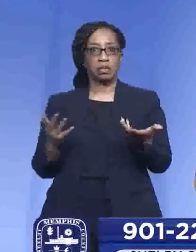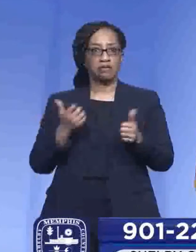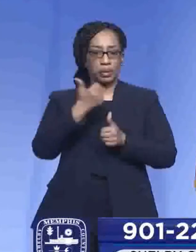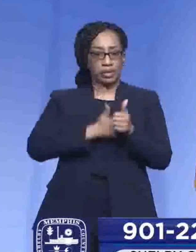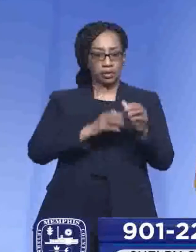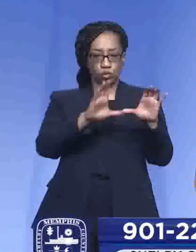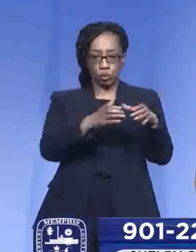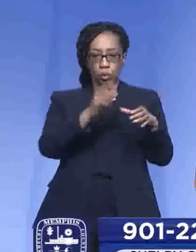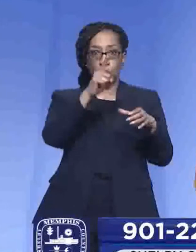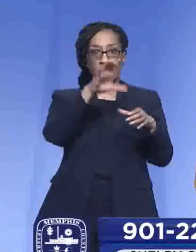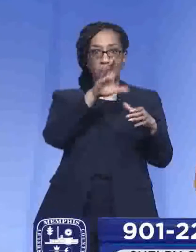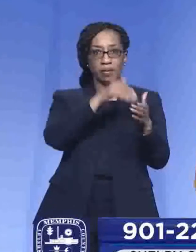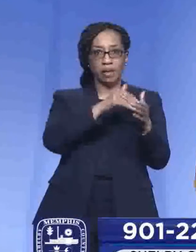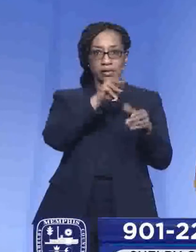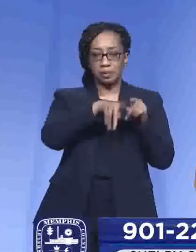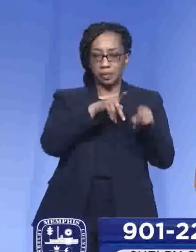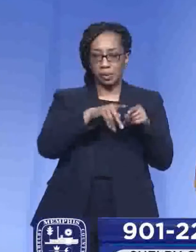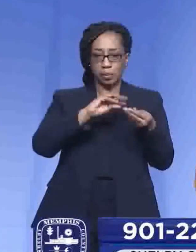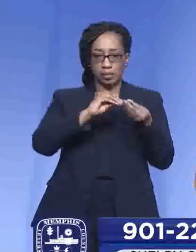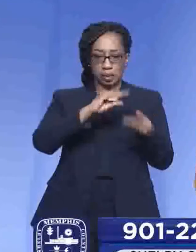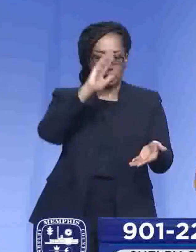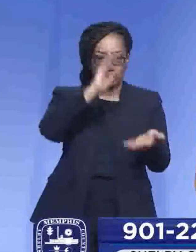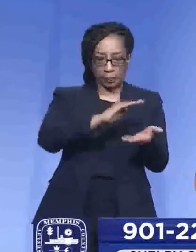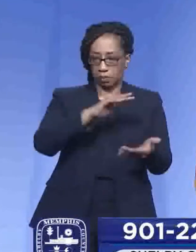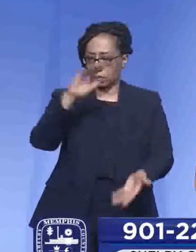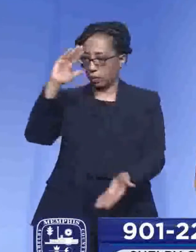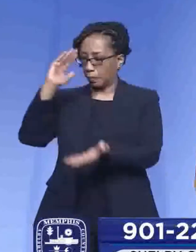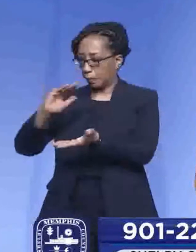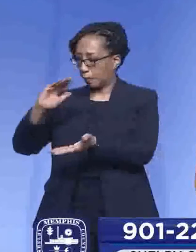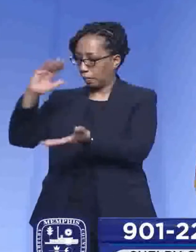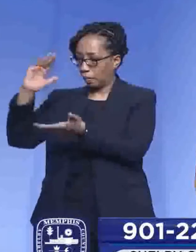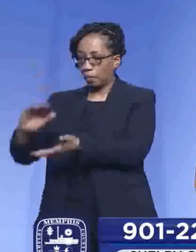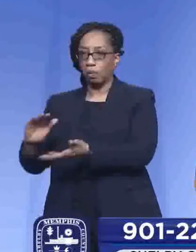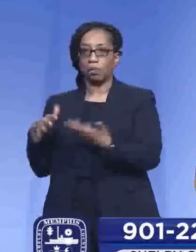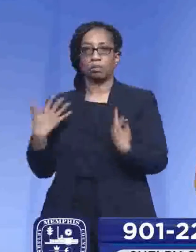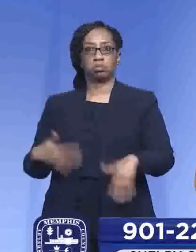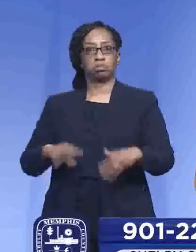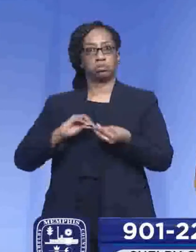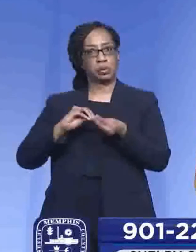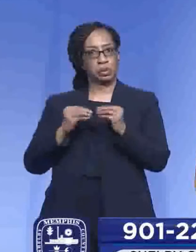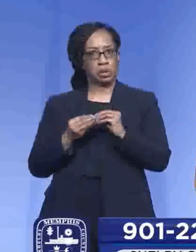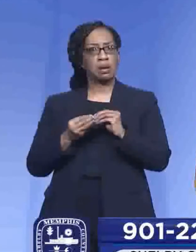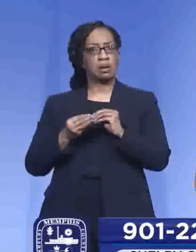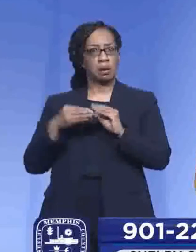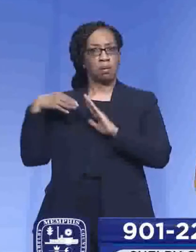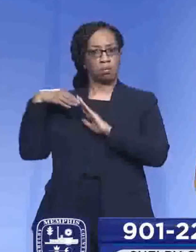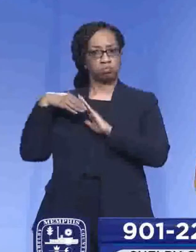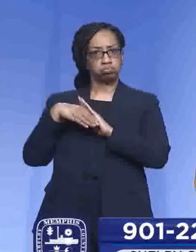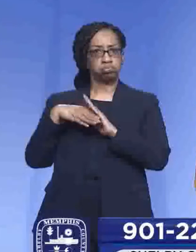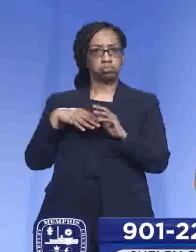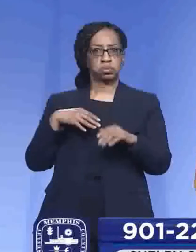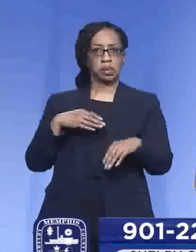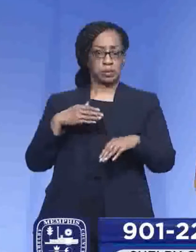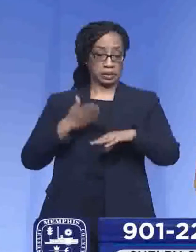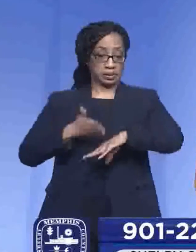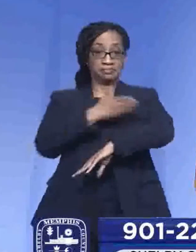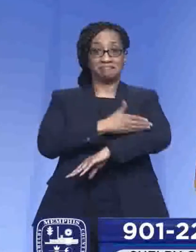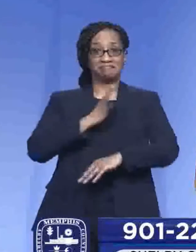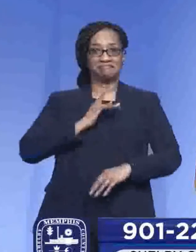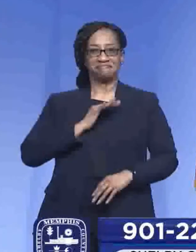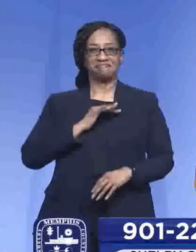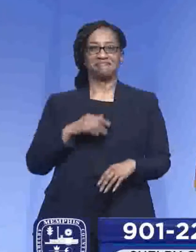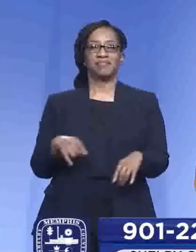as Chief McGowen mentioned, the numbers are going in the right direction in many aspects. As far as the vaccine campaign